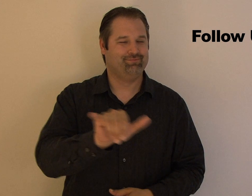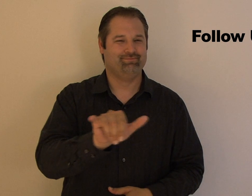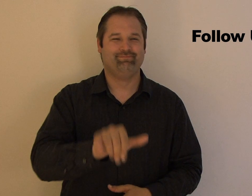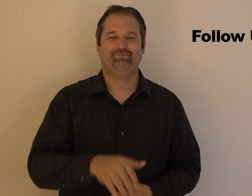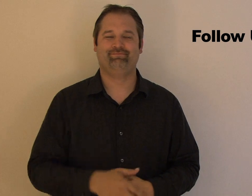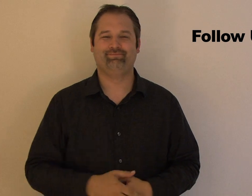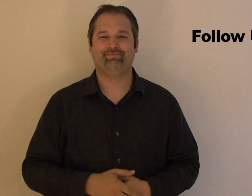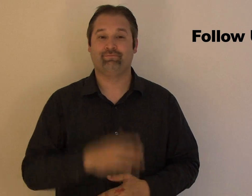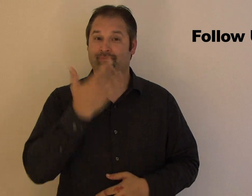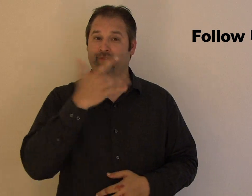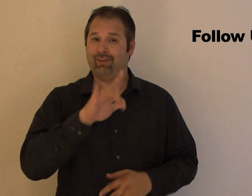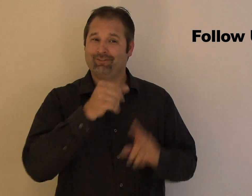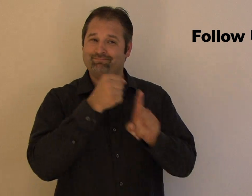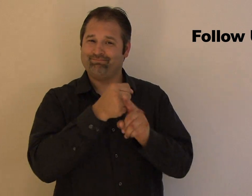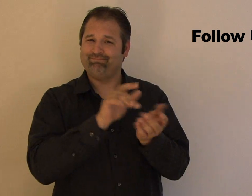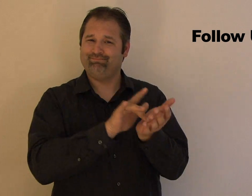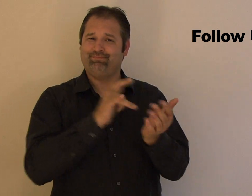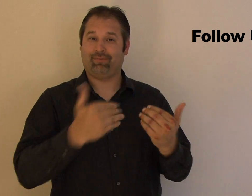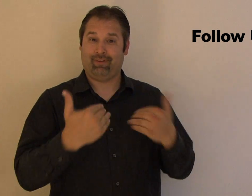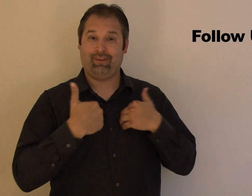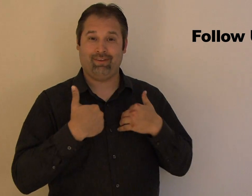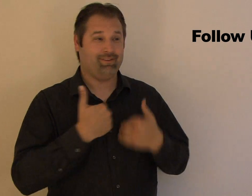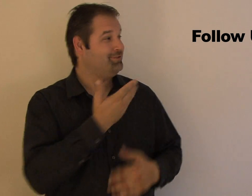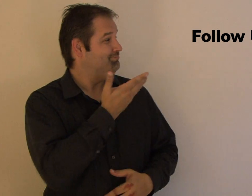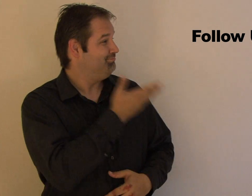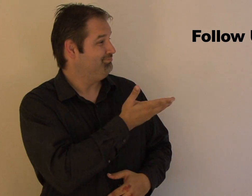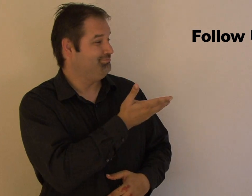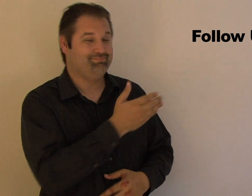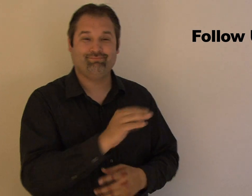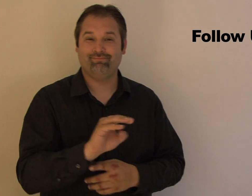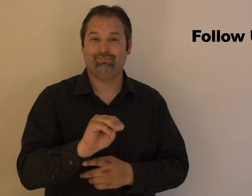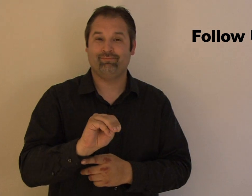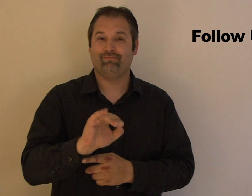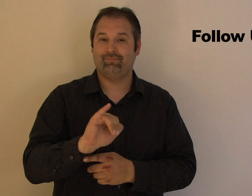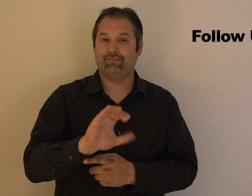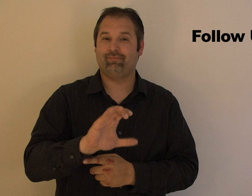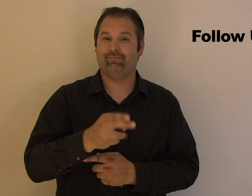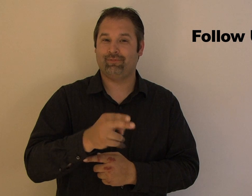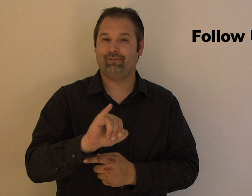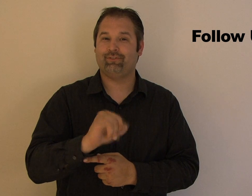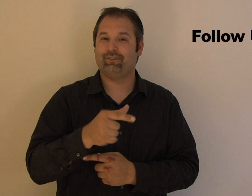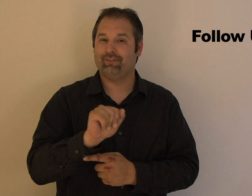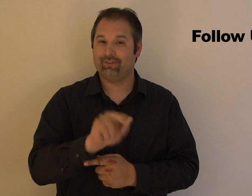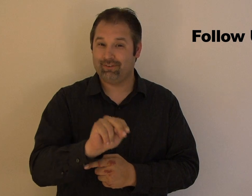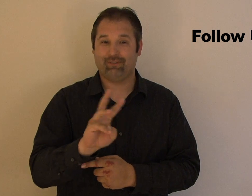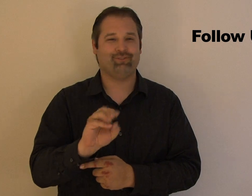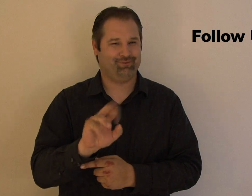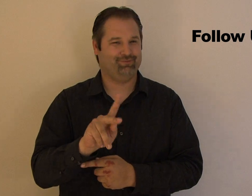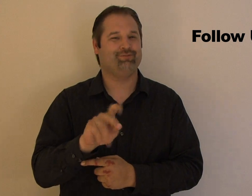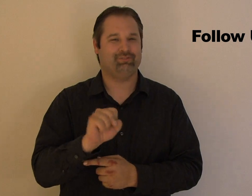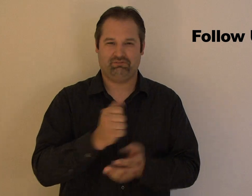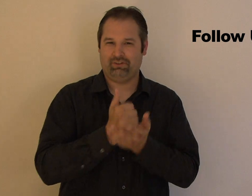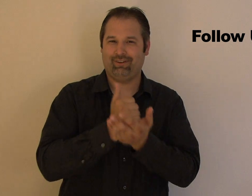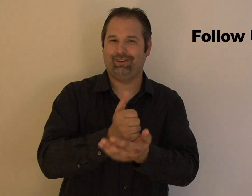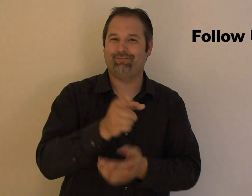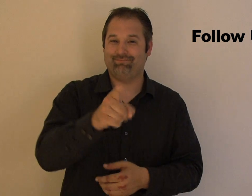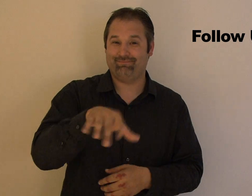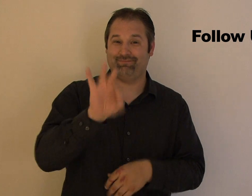WIA is not just about training, it's about getting back to work. Luckily, Michigan Works can help you find a job.